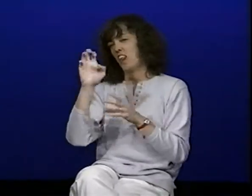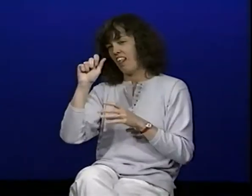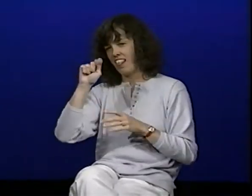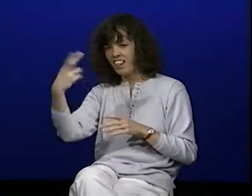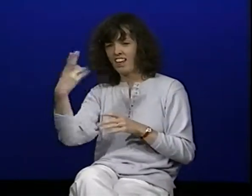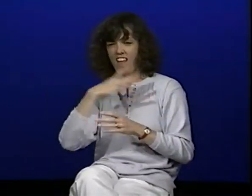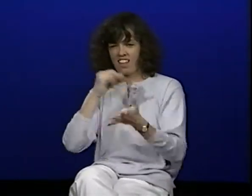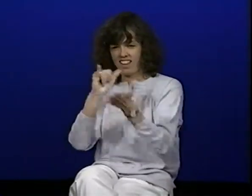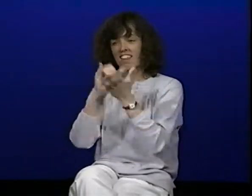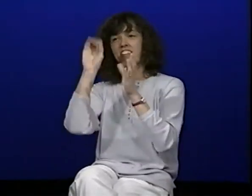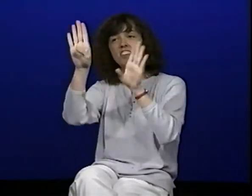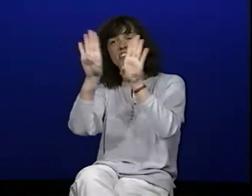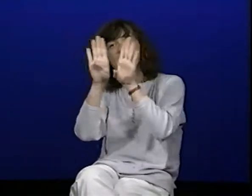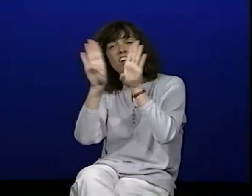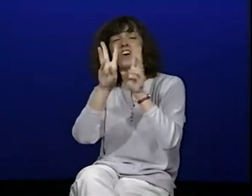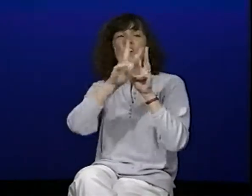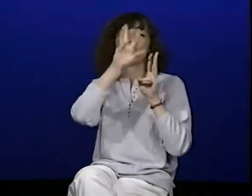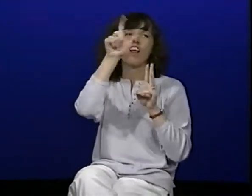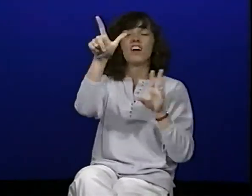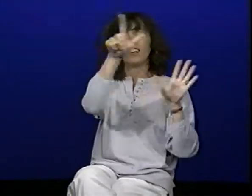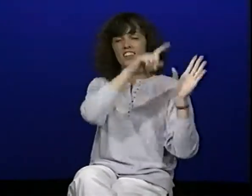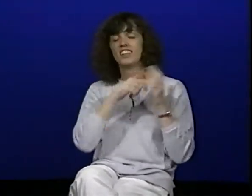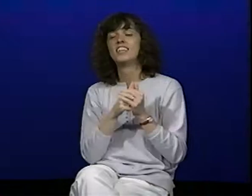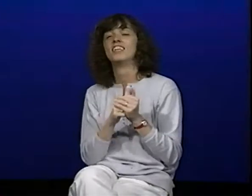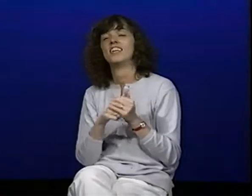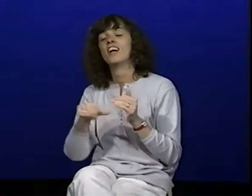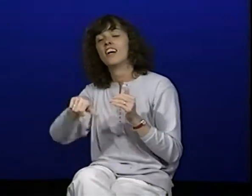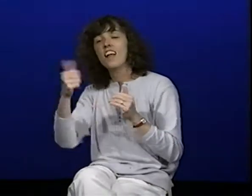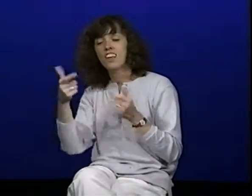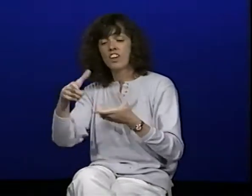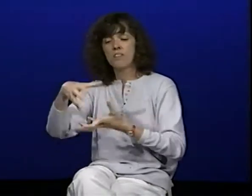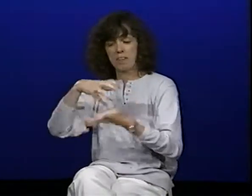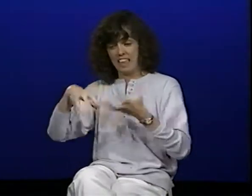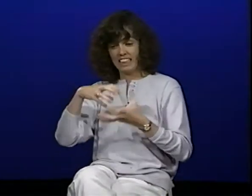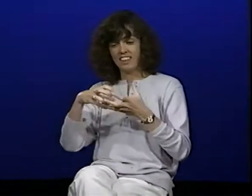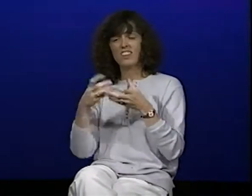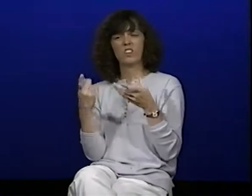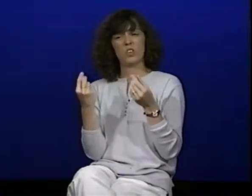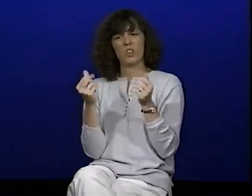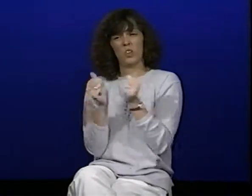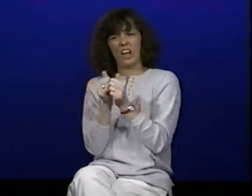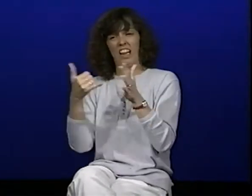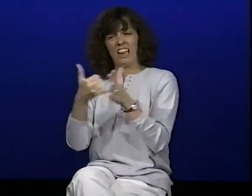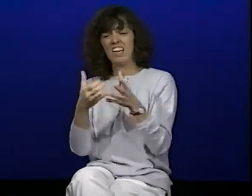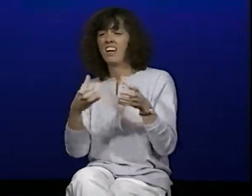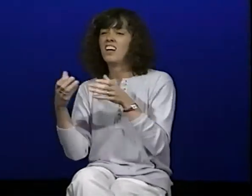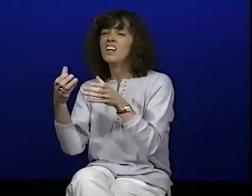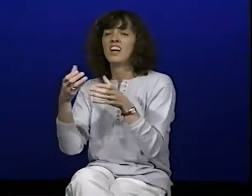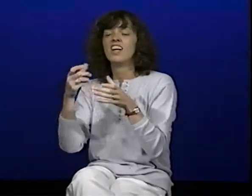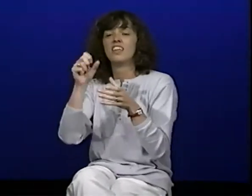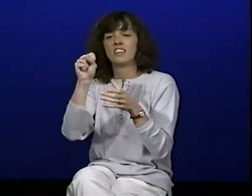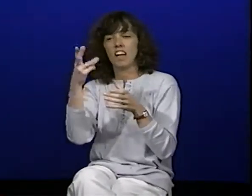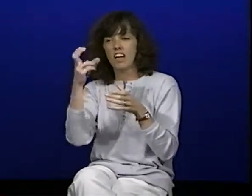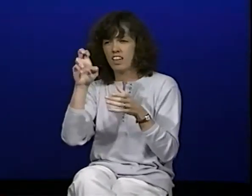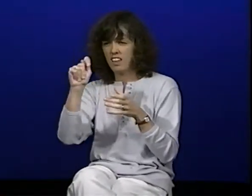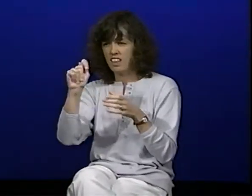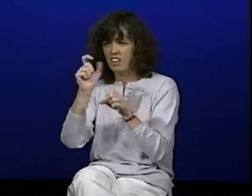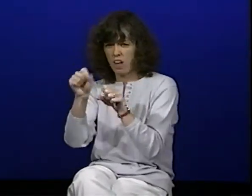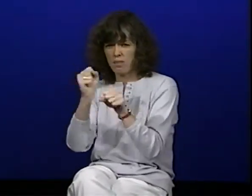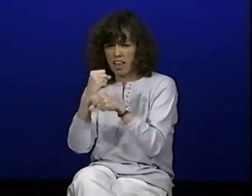make wreaths. I like to make these wreaths. You can put them on walls or doors. And then another thing that you can do with the mixture is that you can